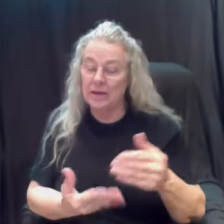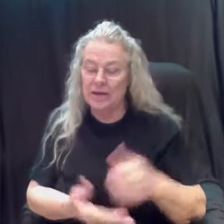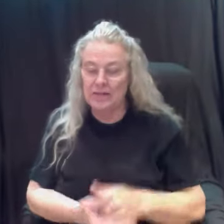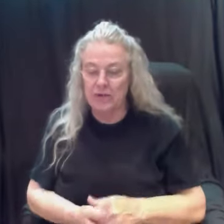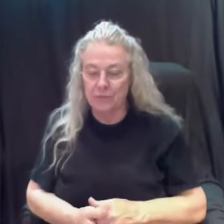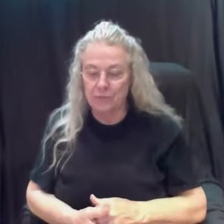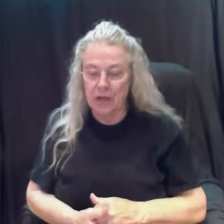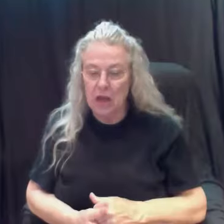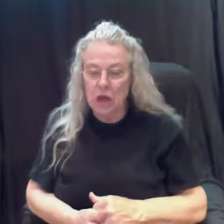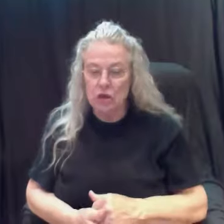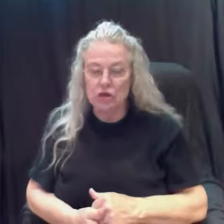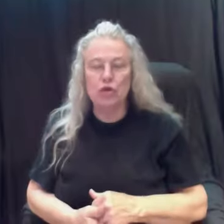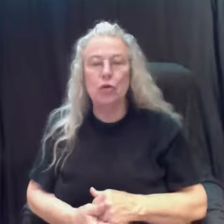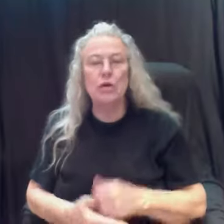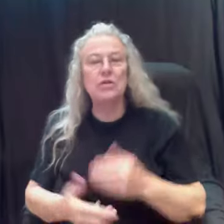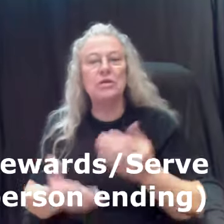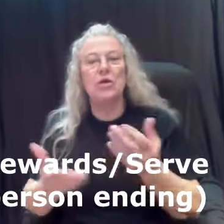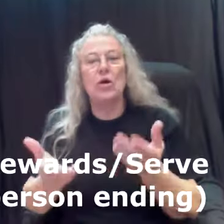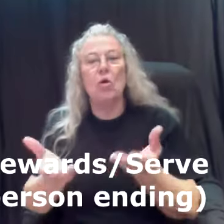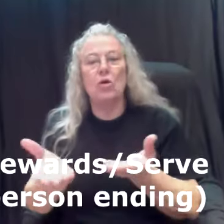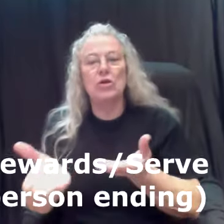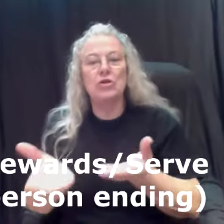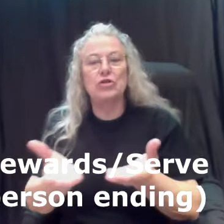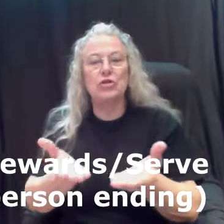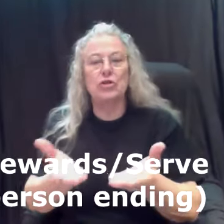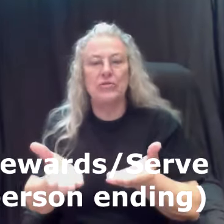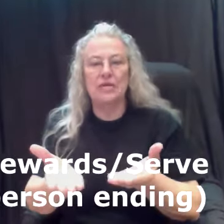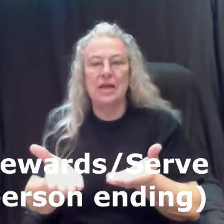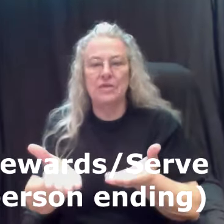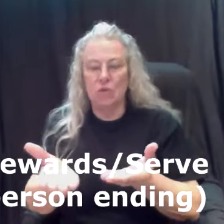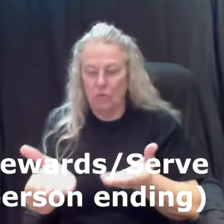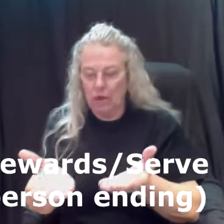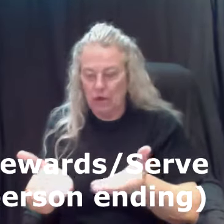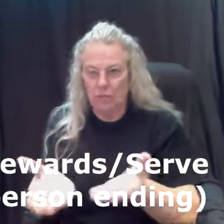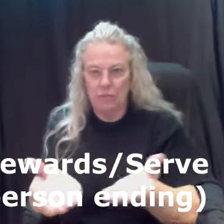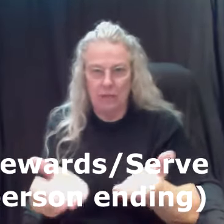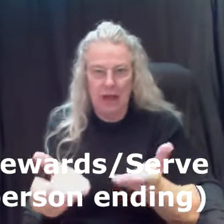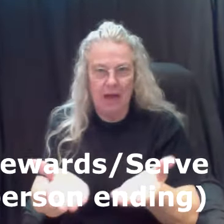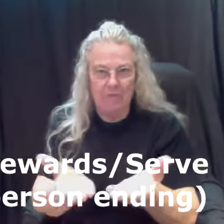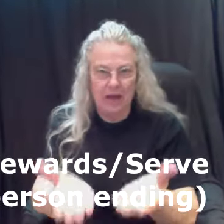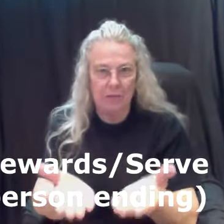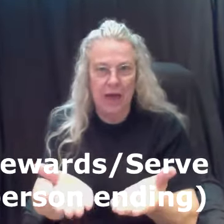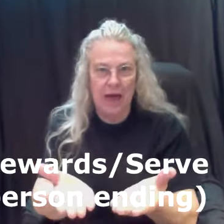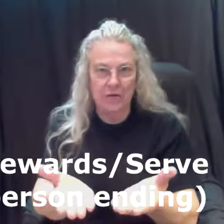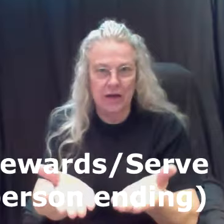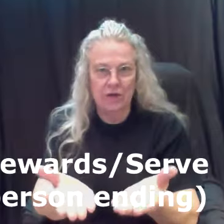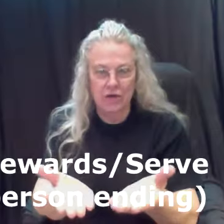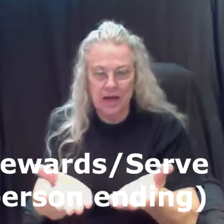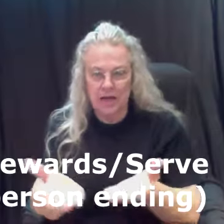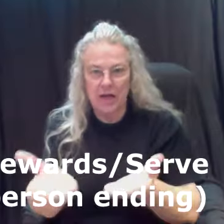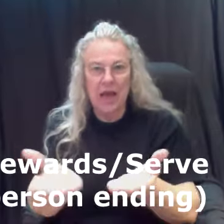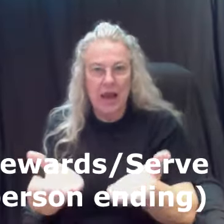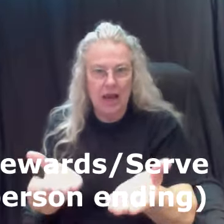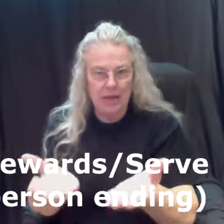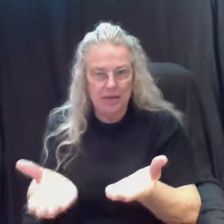easier. Stewards or servants, and so you have like a platter in your hand, and it's going